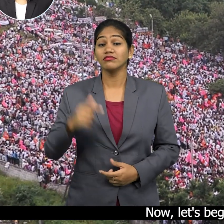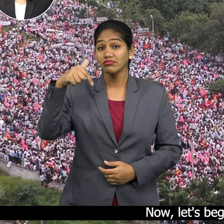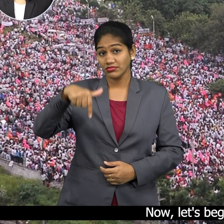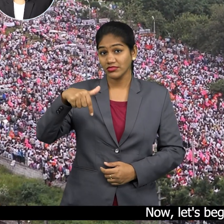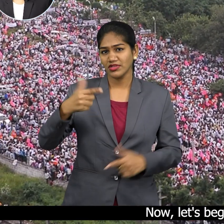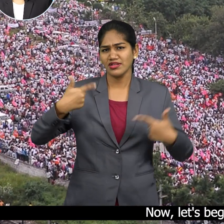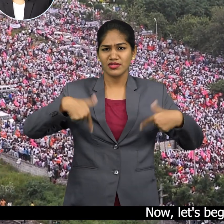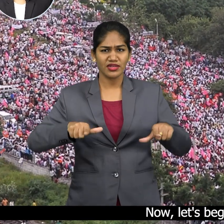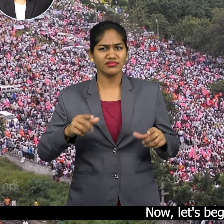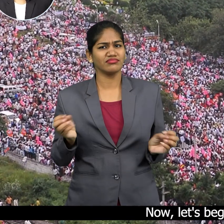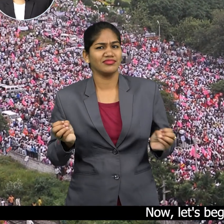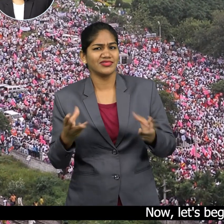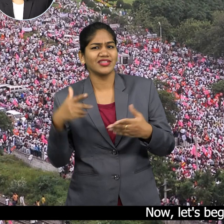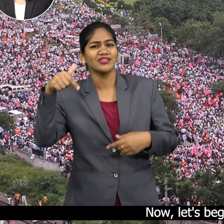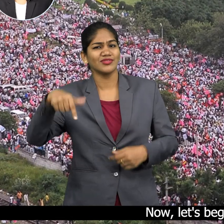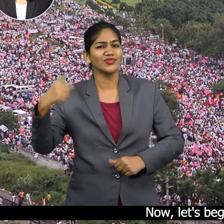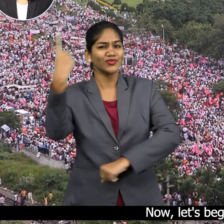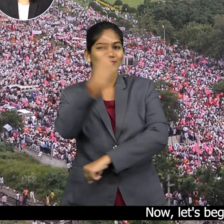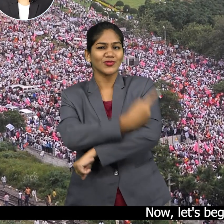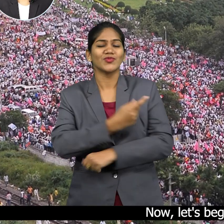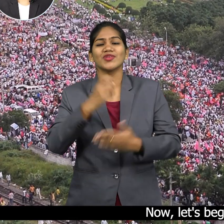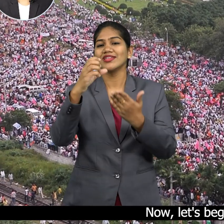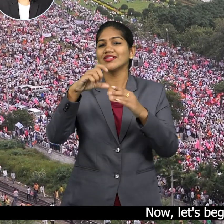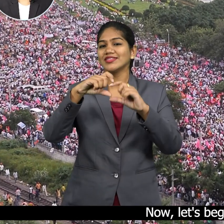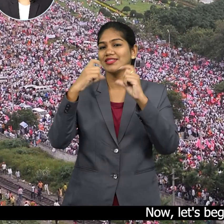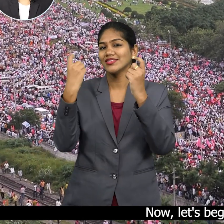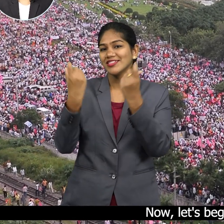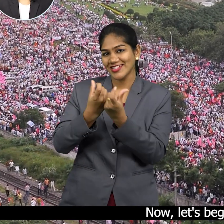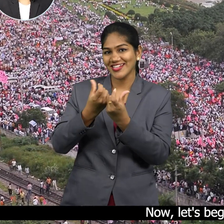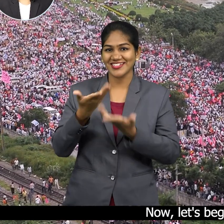Now, let's begin today's session.